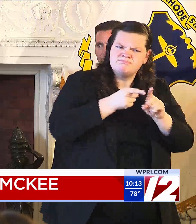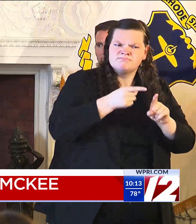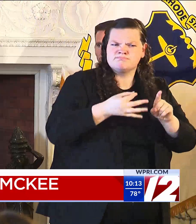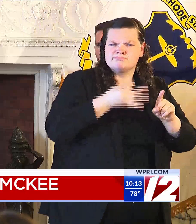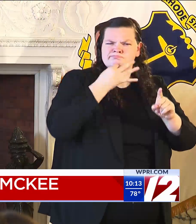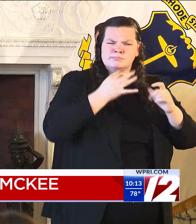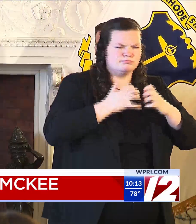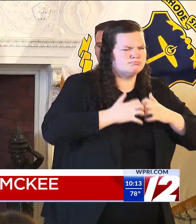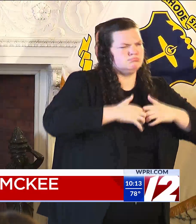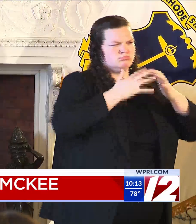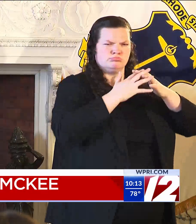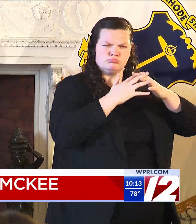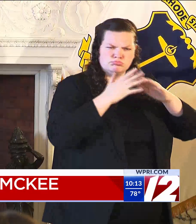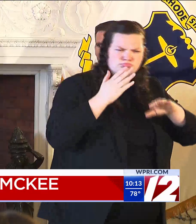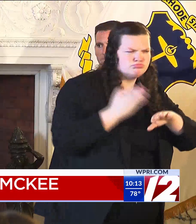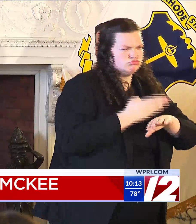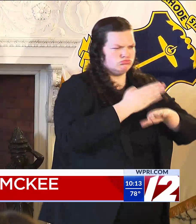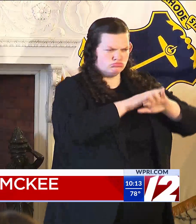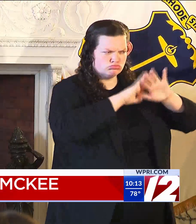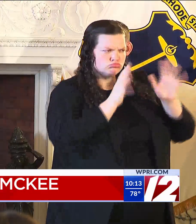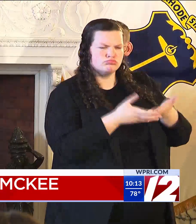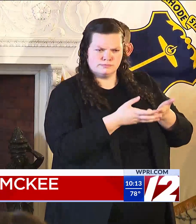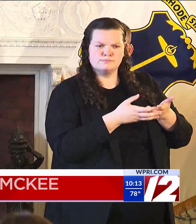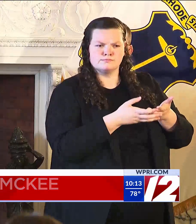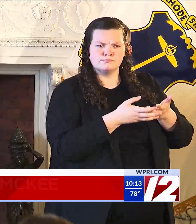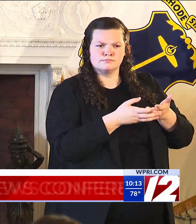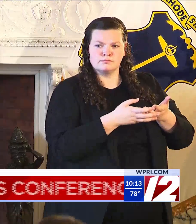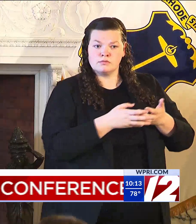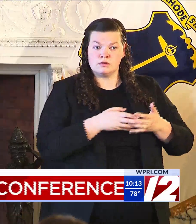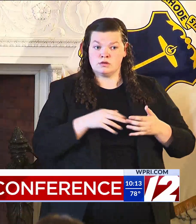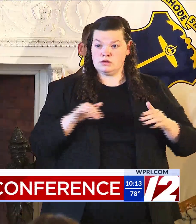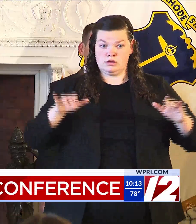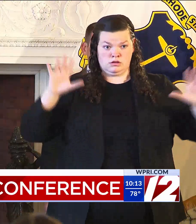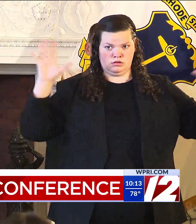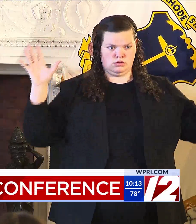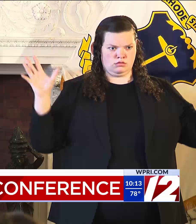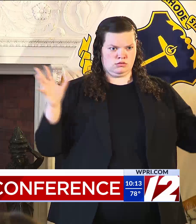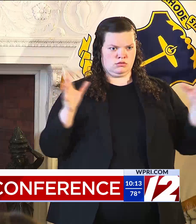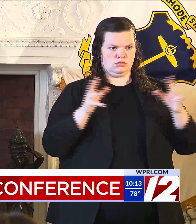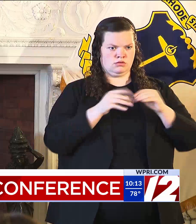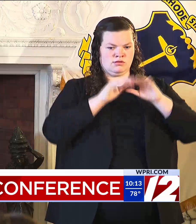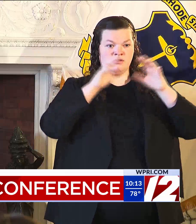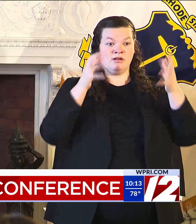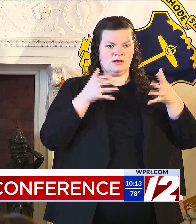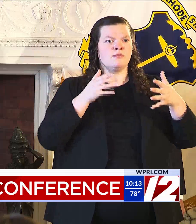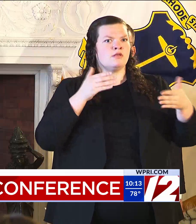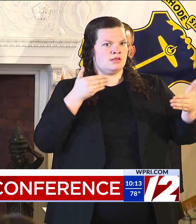Steps that have gotten us closer to delivering on our commitment.